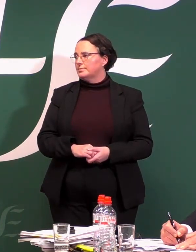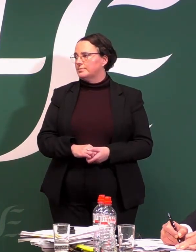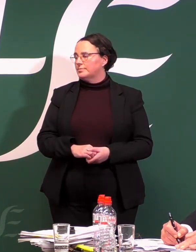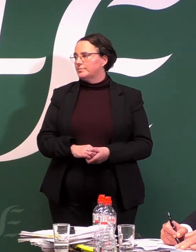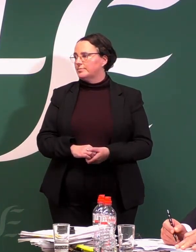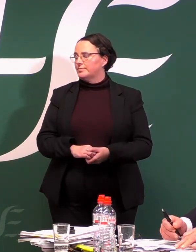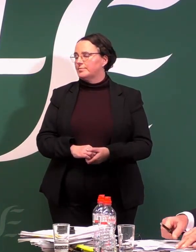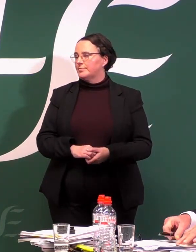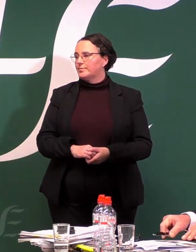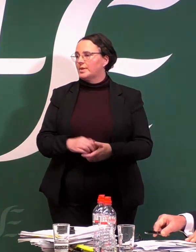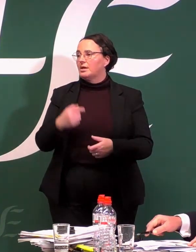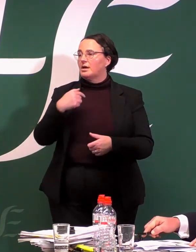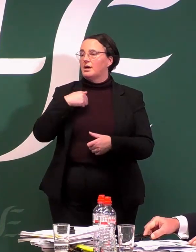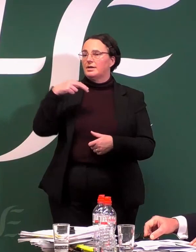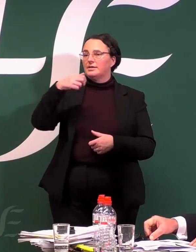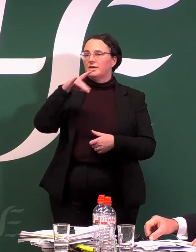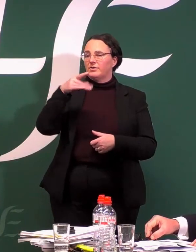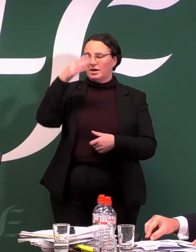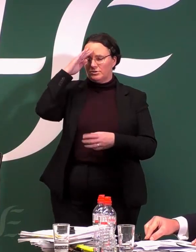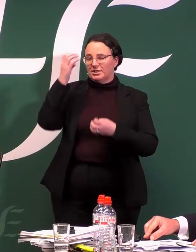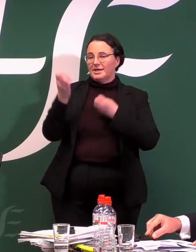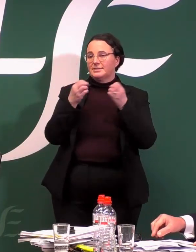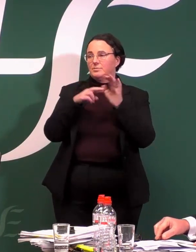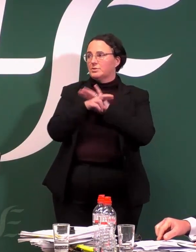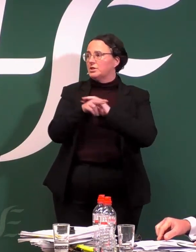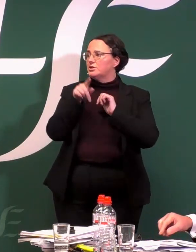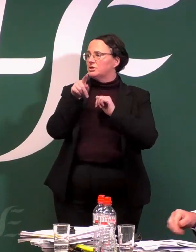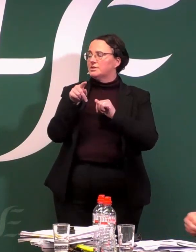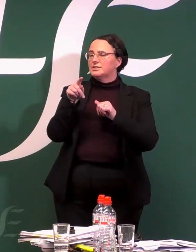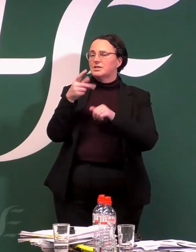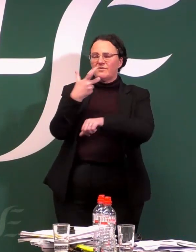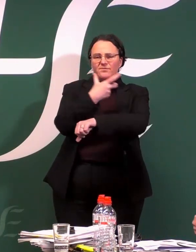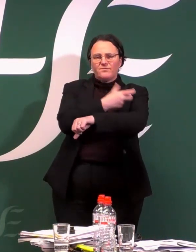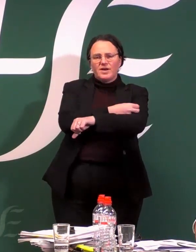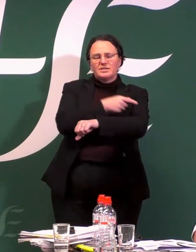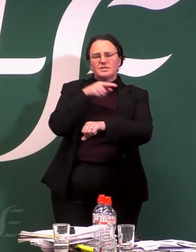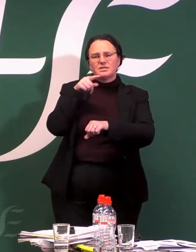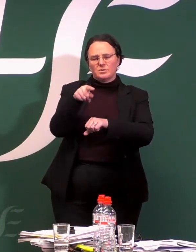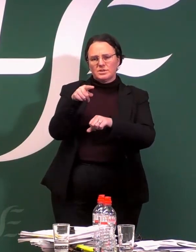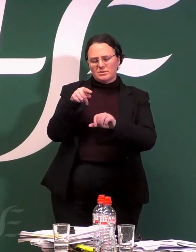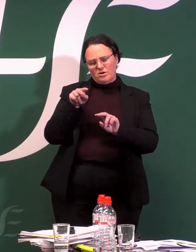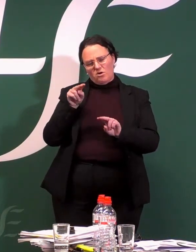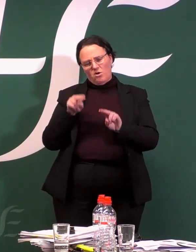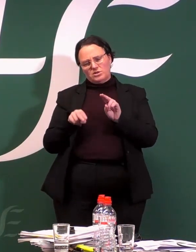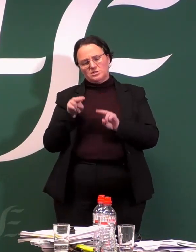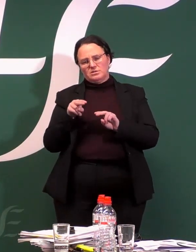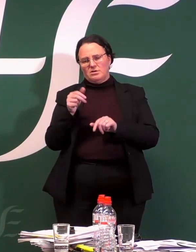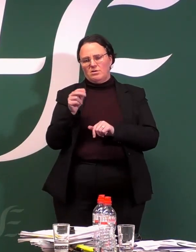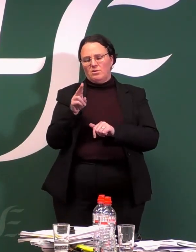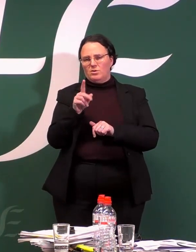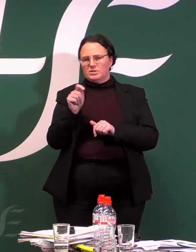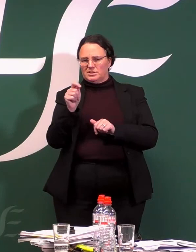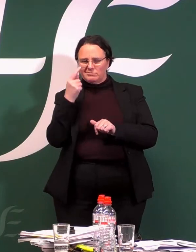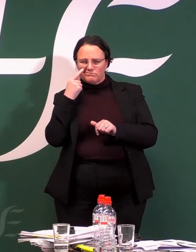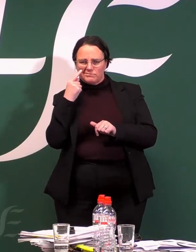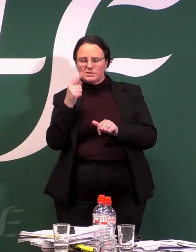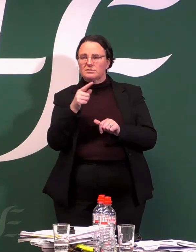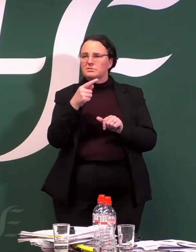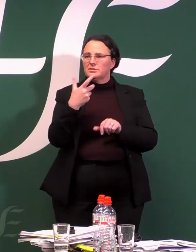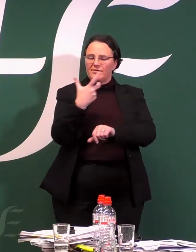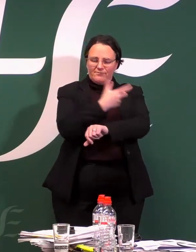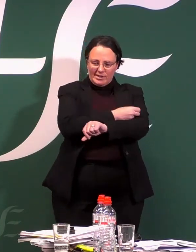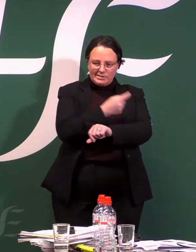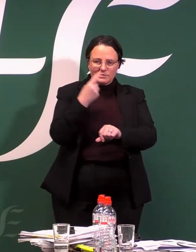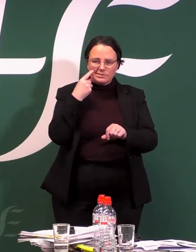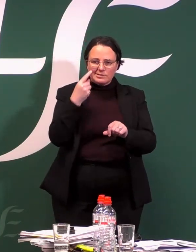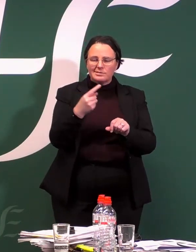Ian Neve from the Irish Examiner again. Just on the vaccines, there was an audit underway, I think, on the vaccines to see whether